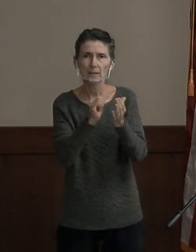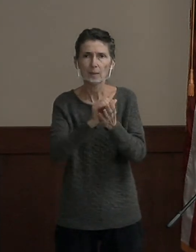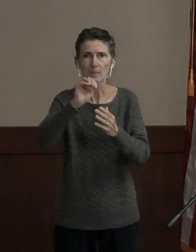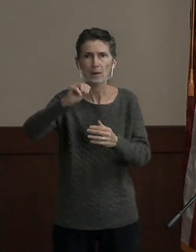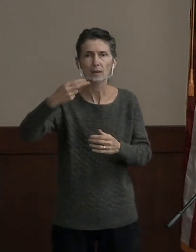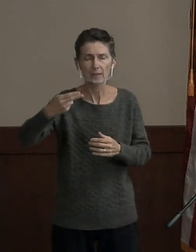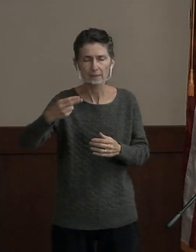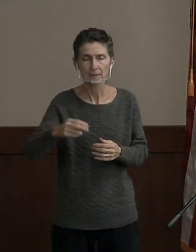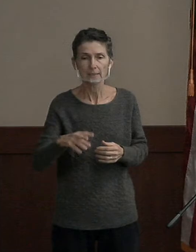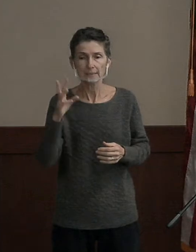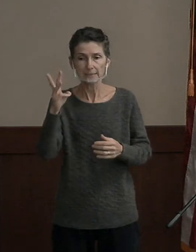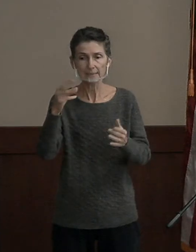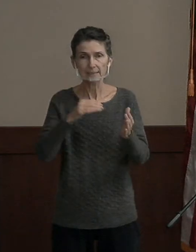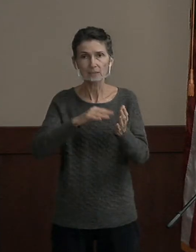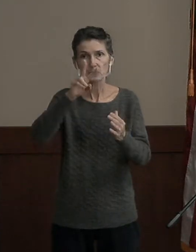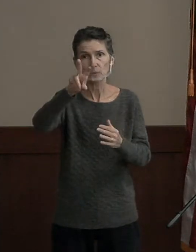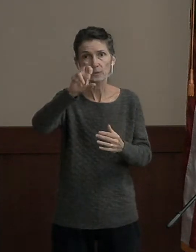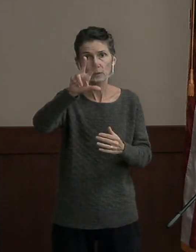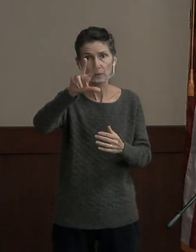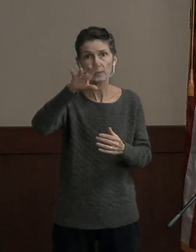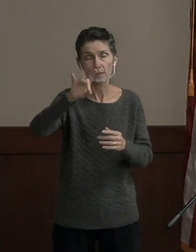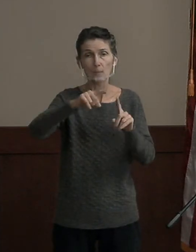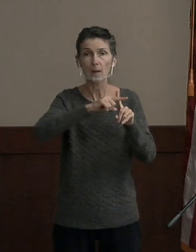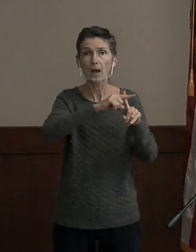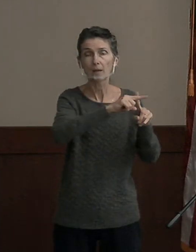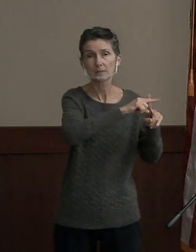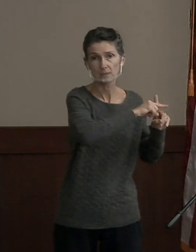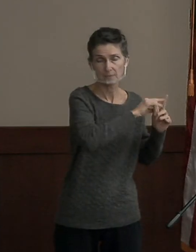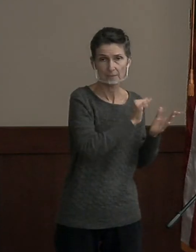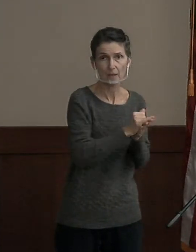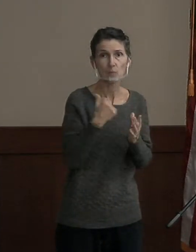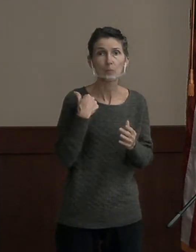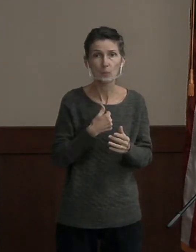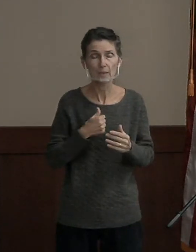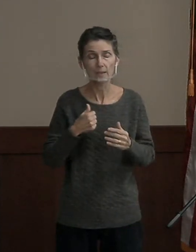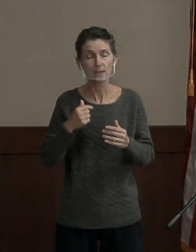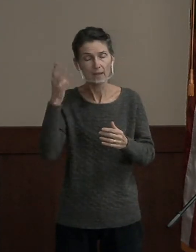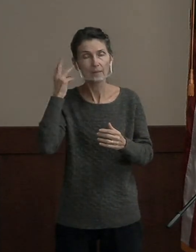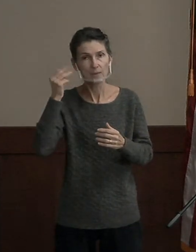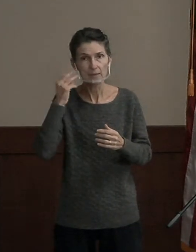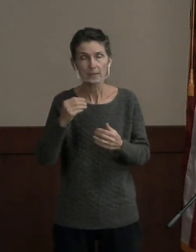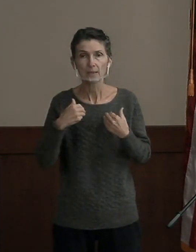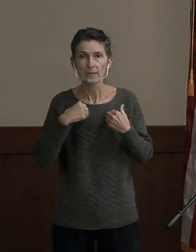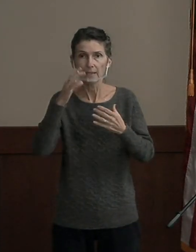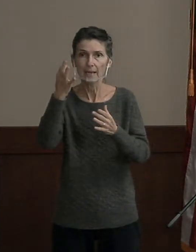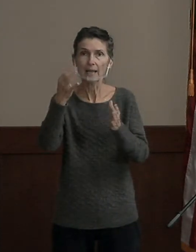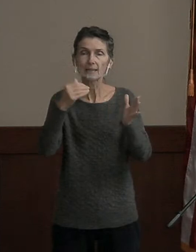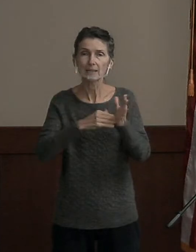the 6,238 positive cases that we've had, there have been